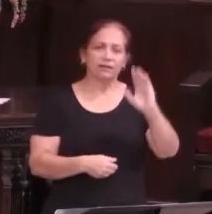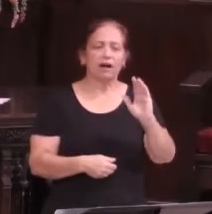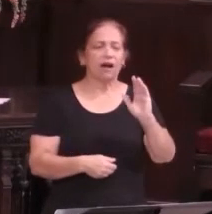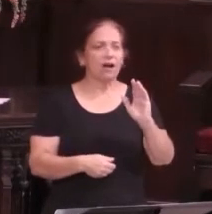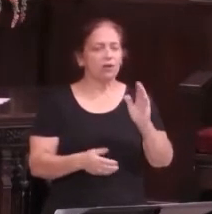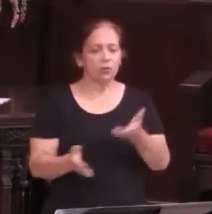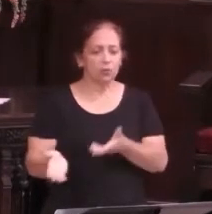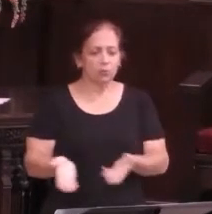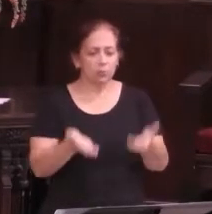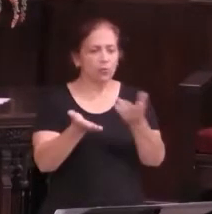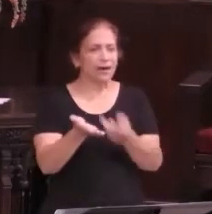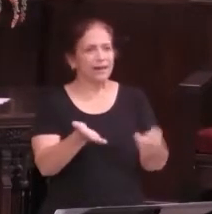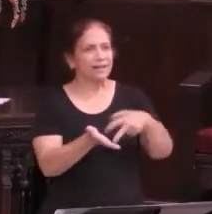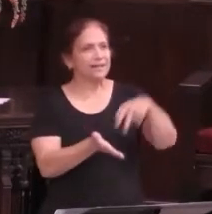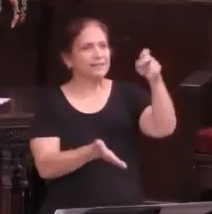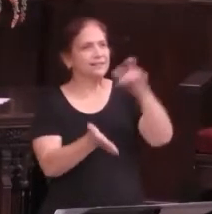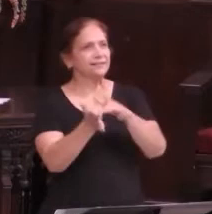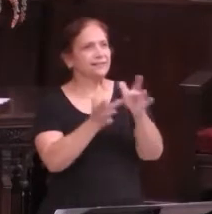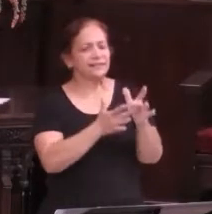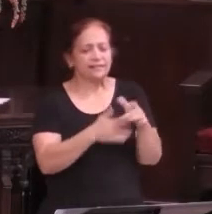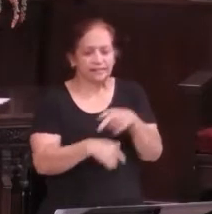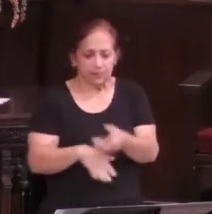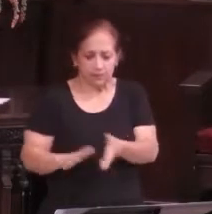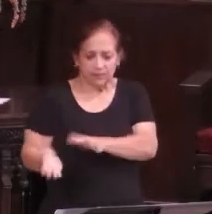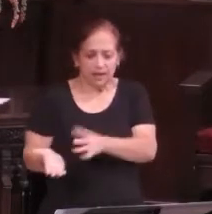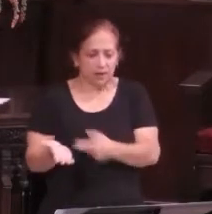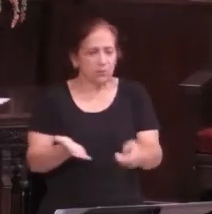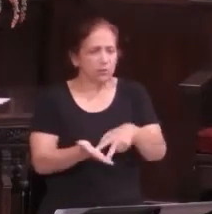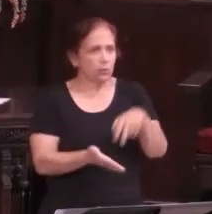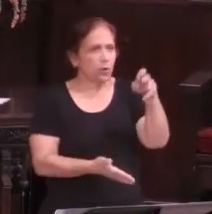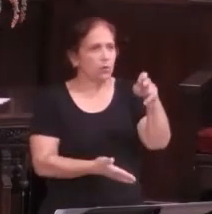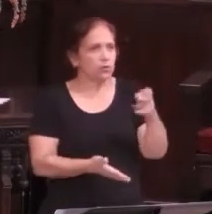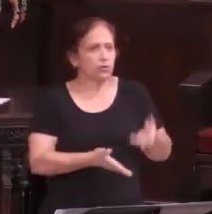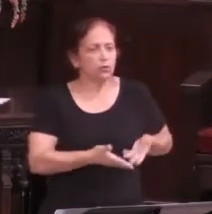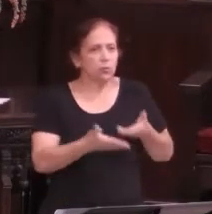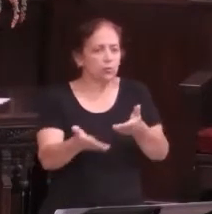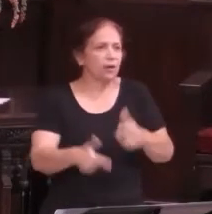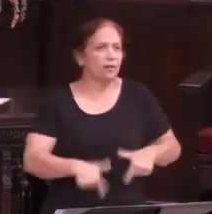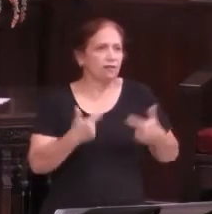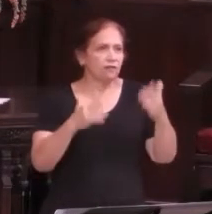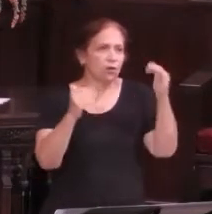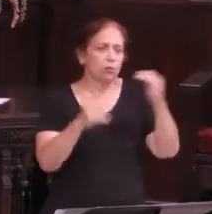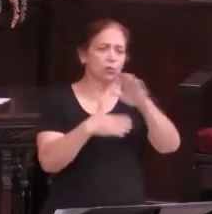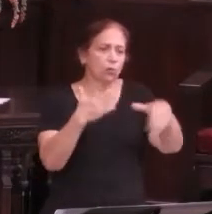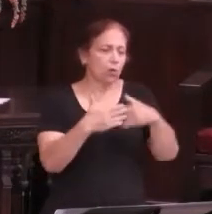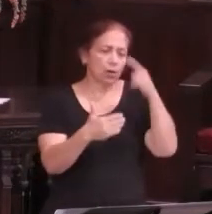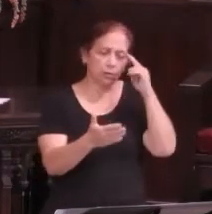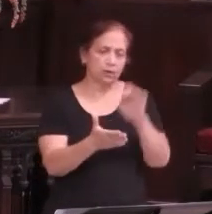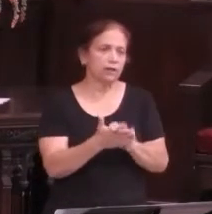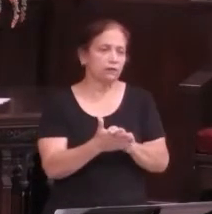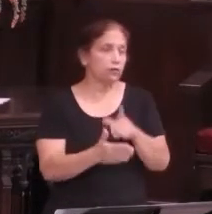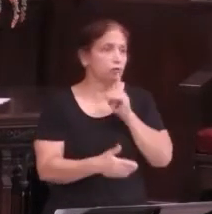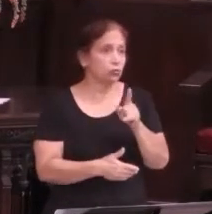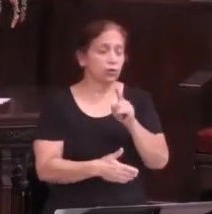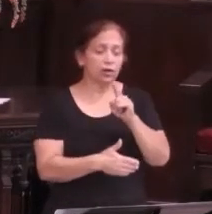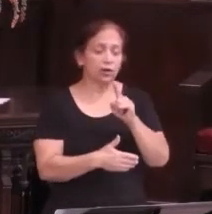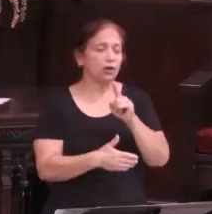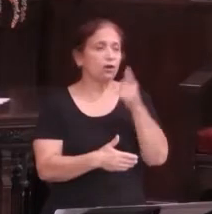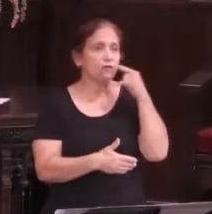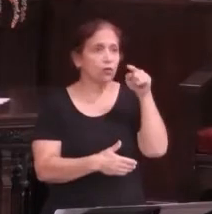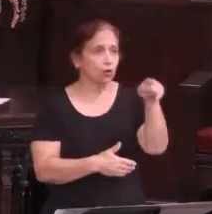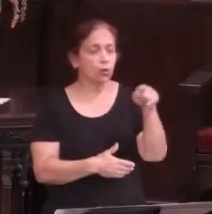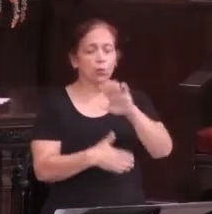the dead and who brings new life and hope to all who believe. Truly, for you, all